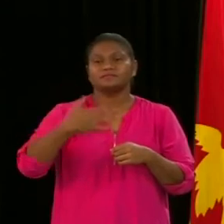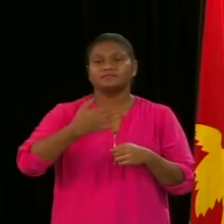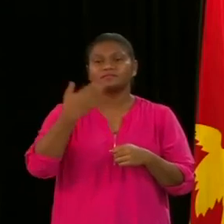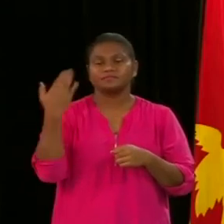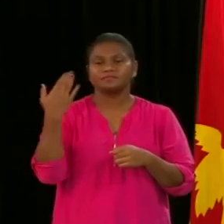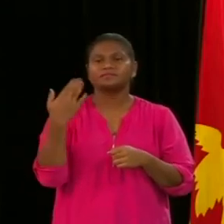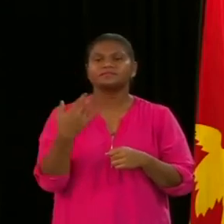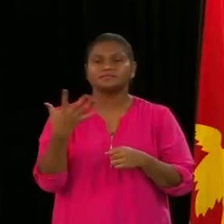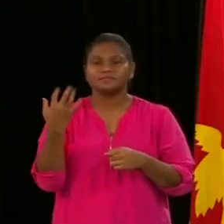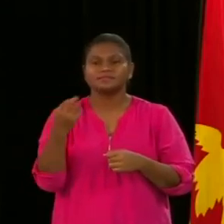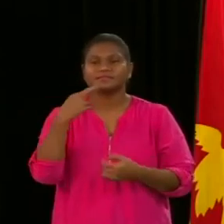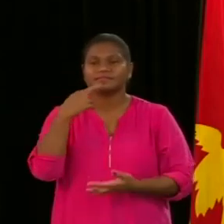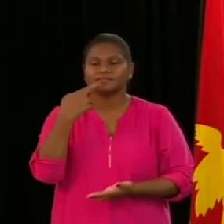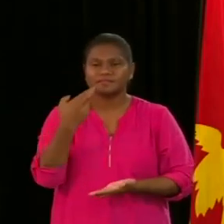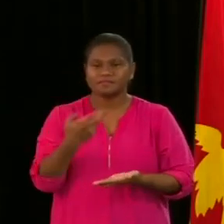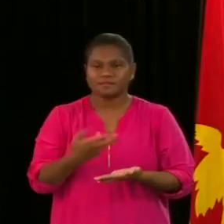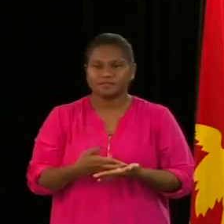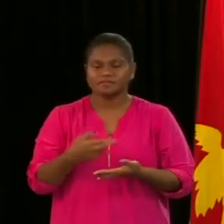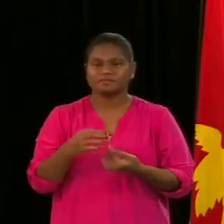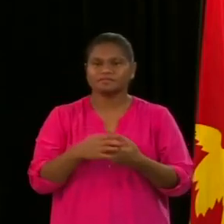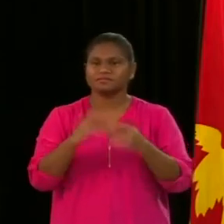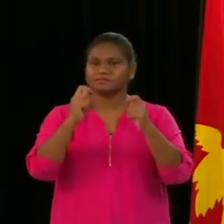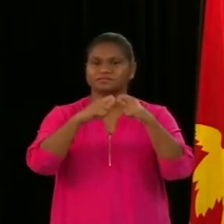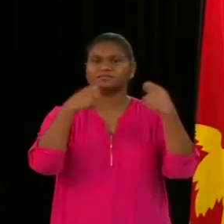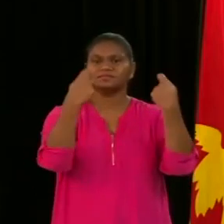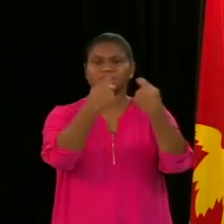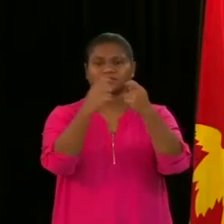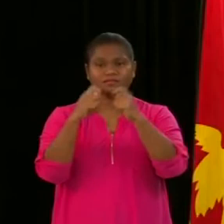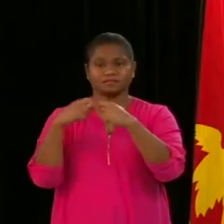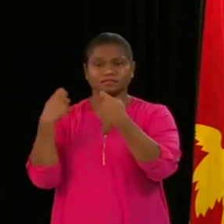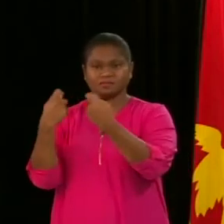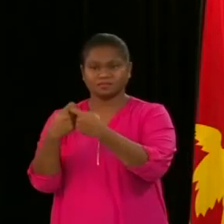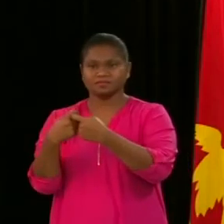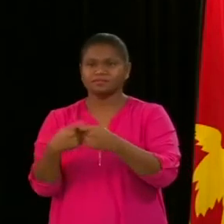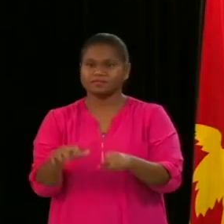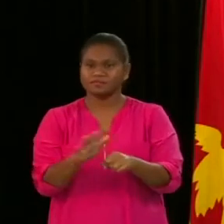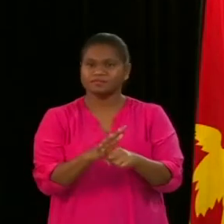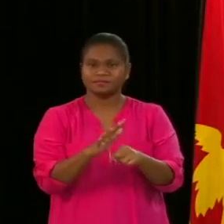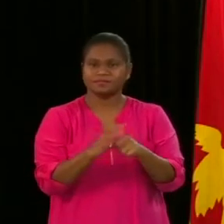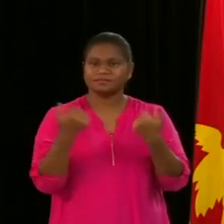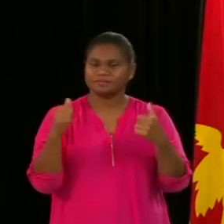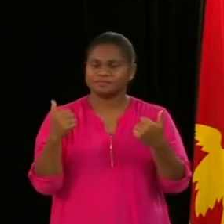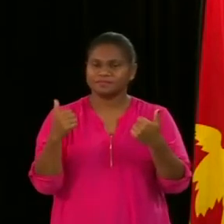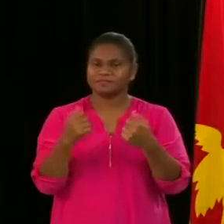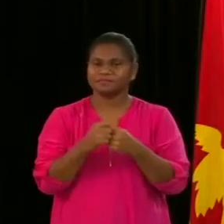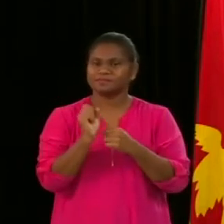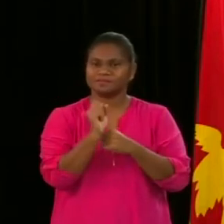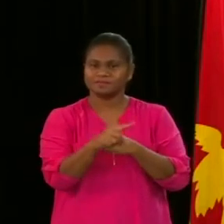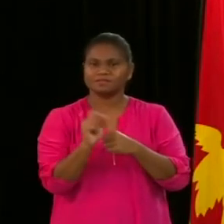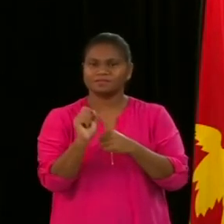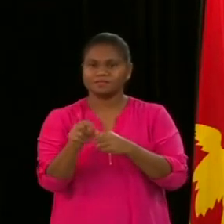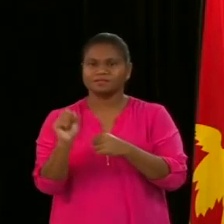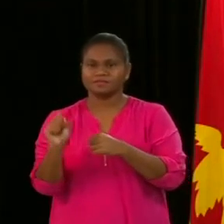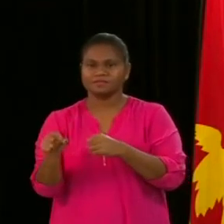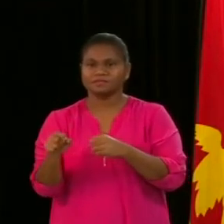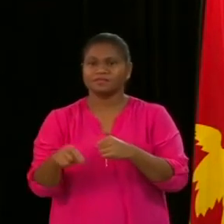happy to report that there'll be teams, rapid response teams, that are currently being stood up now, that will be sent across to our